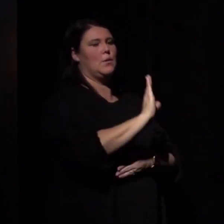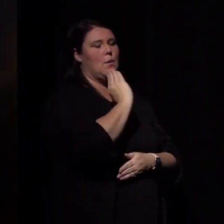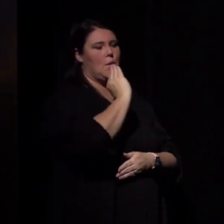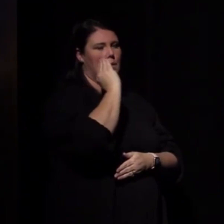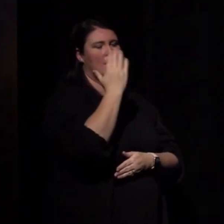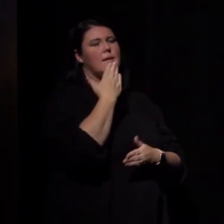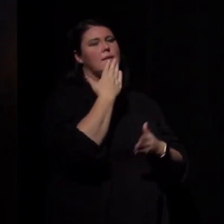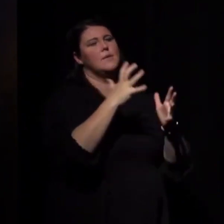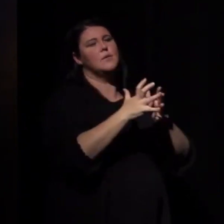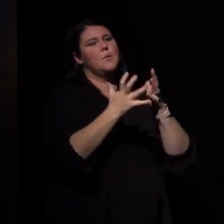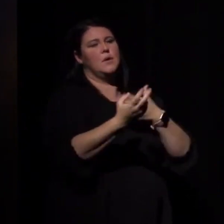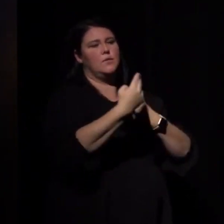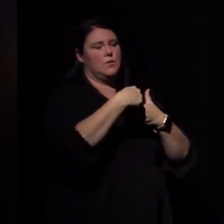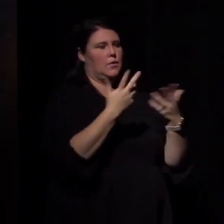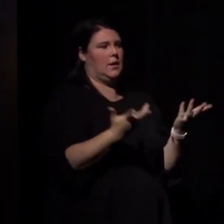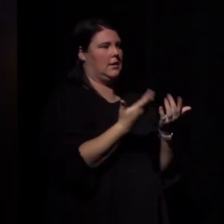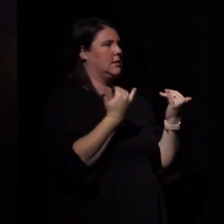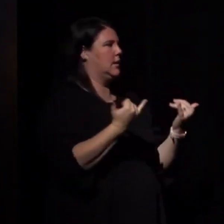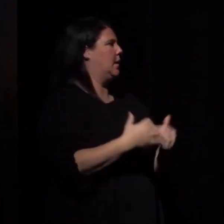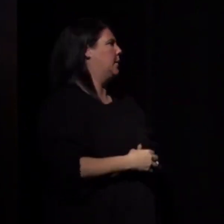Thank you for joining us, Lena.